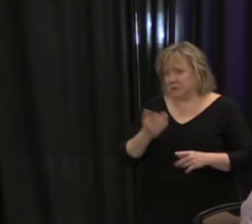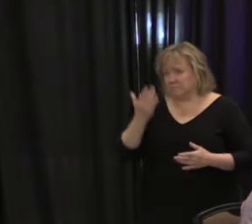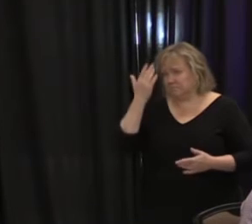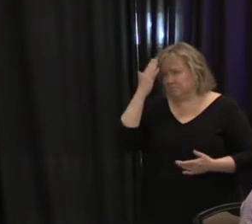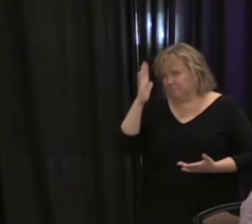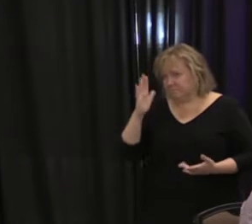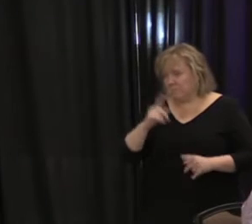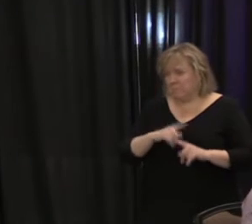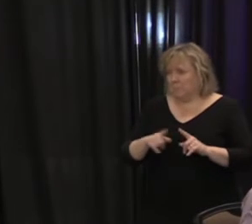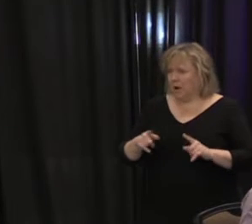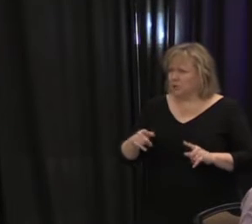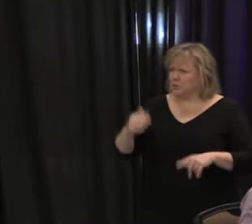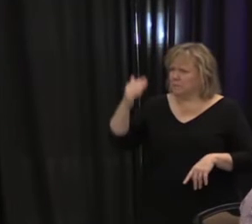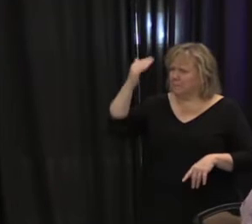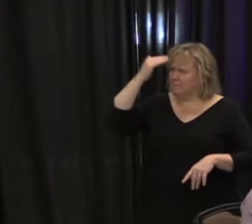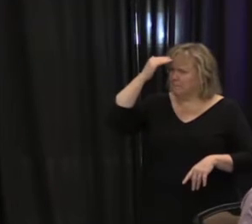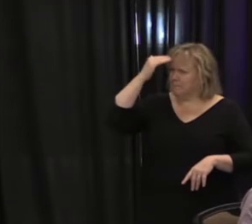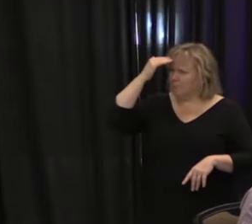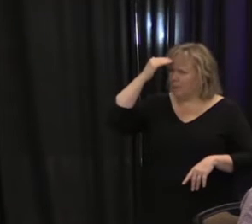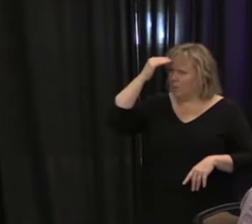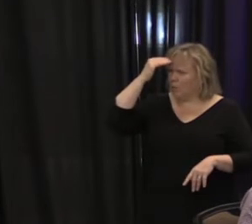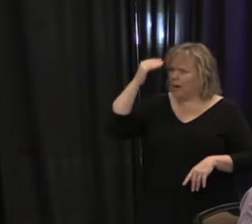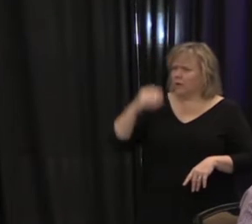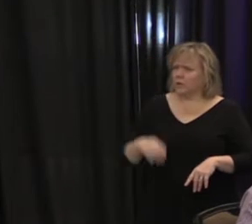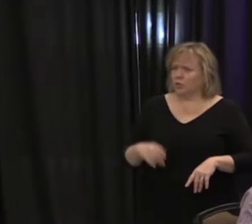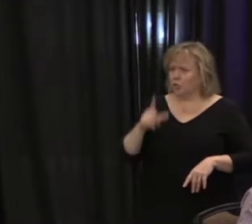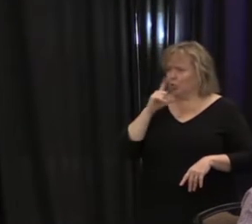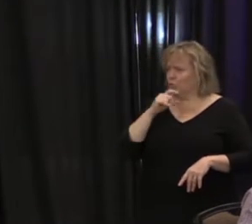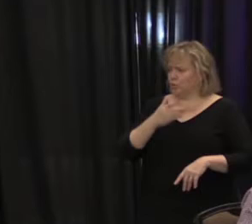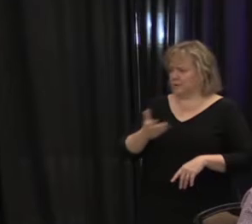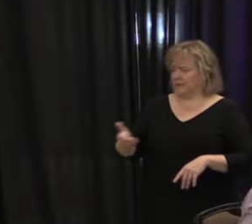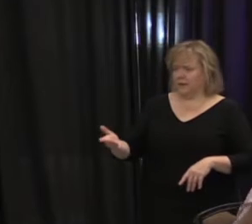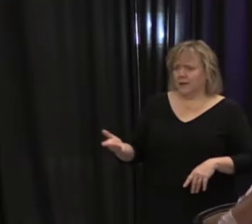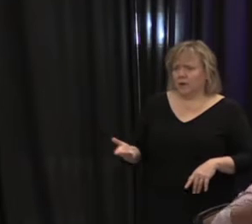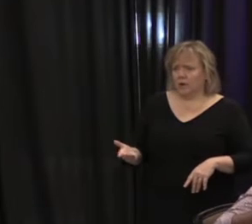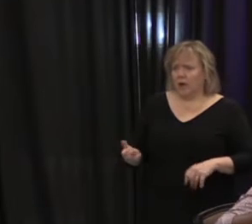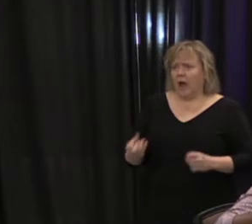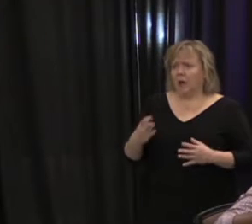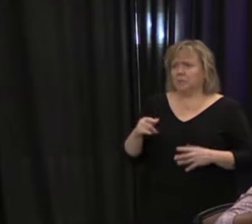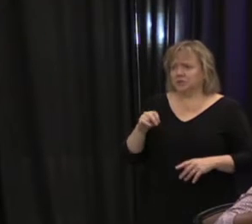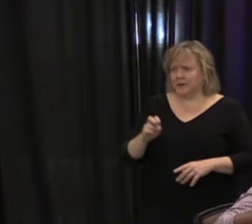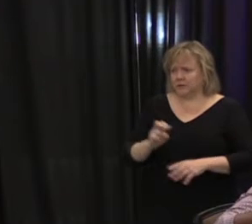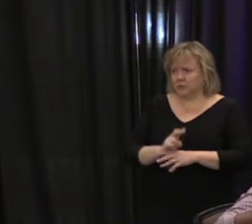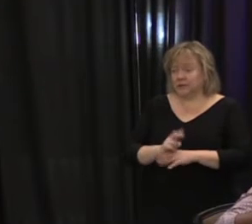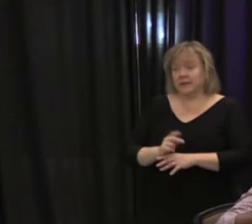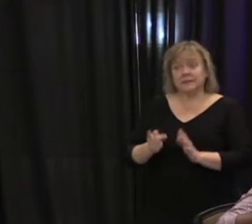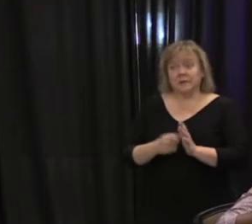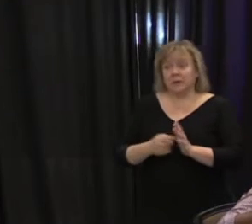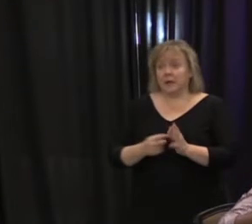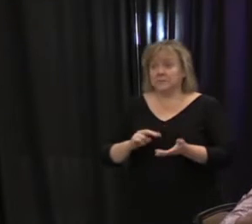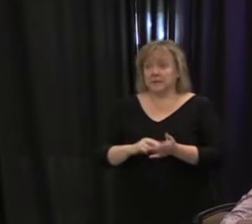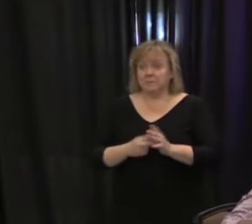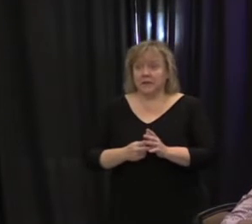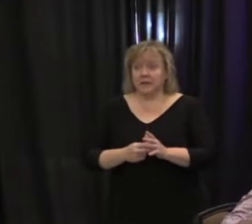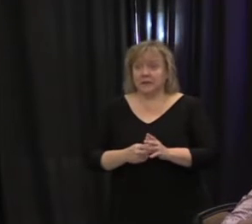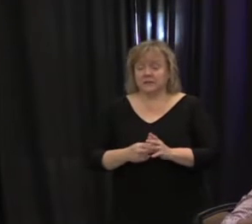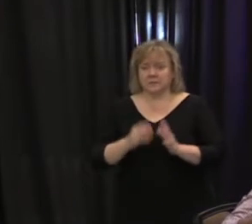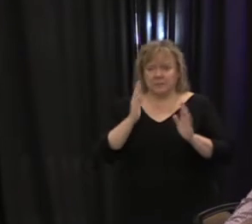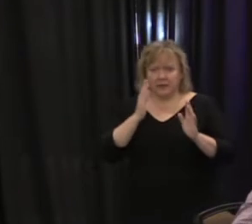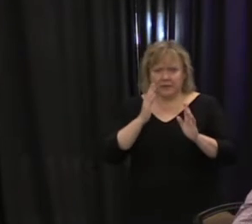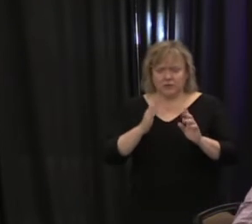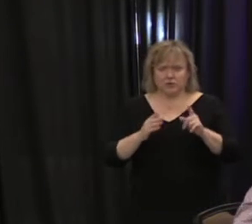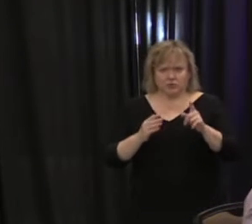very cognizant of who's in the room, of how much space you're taking up. Sometimes that means literally listening to the number of times other people